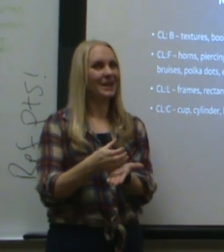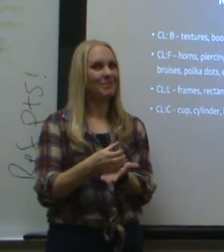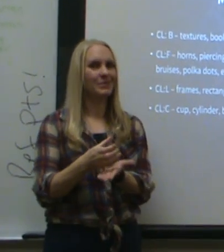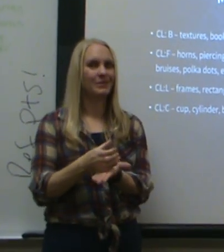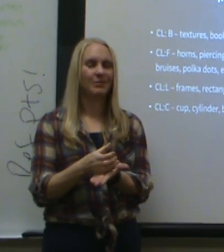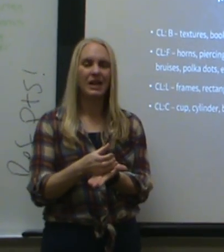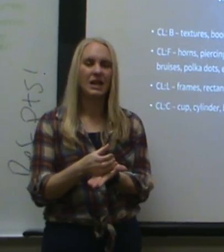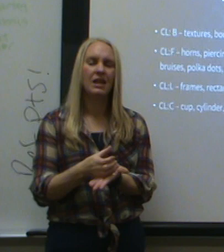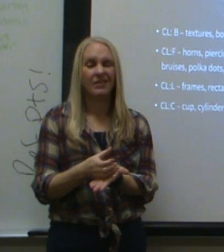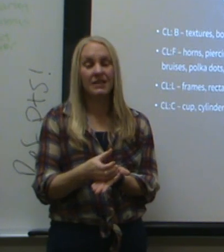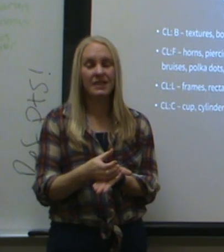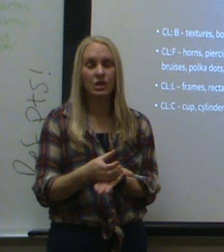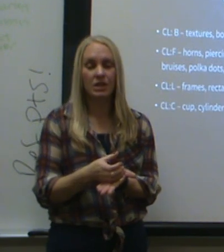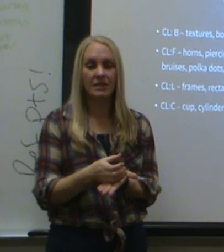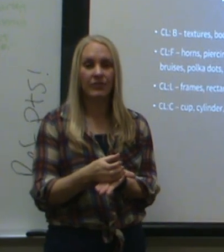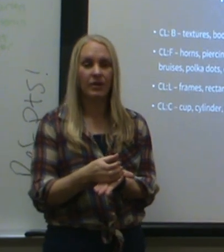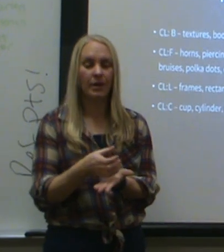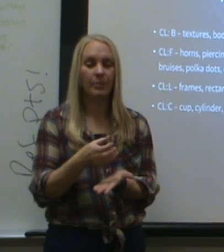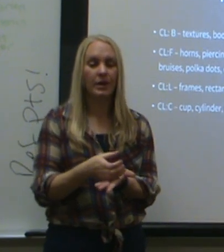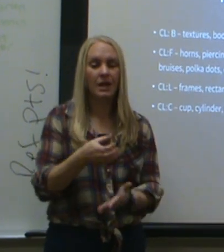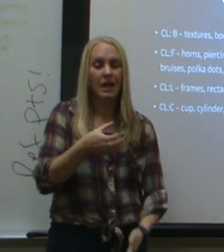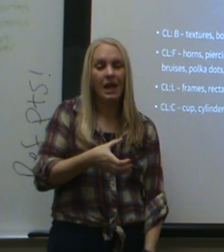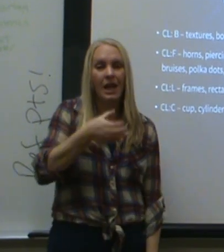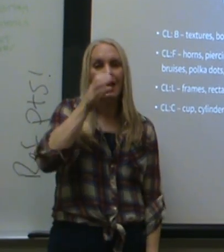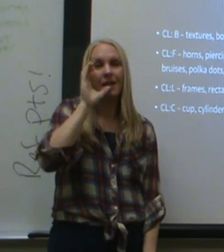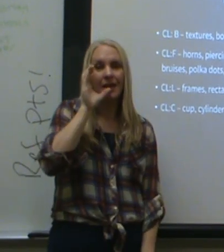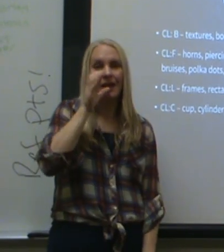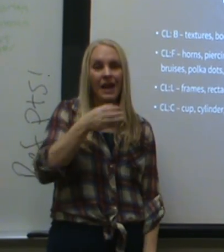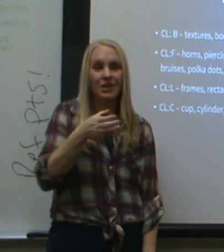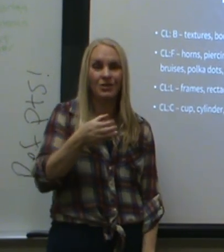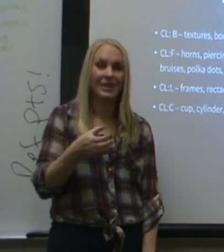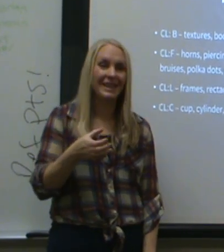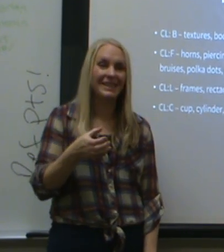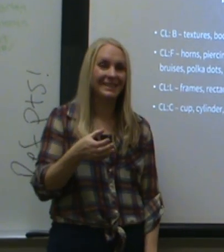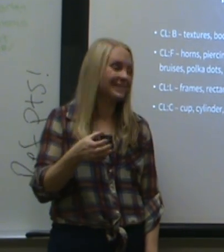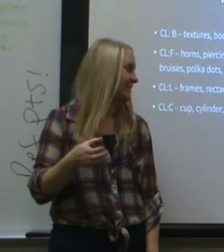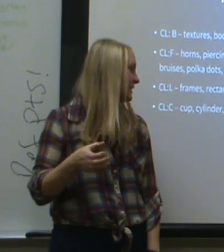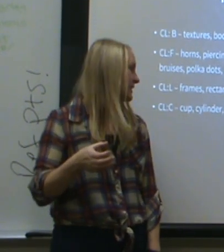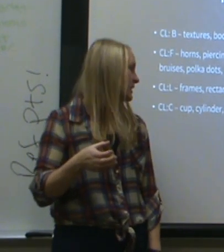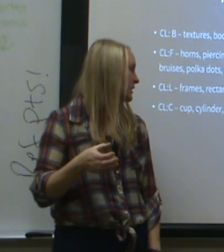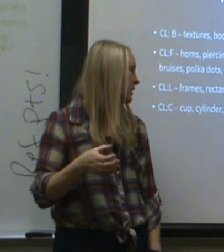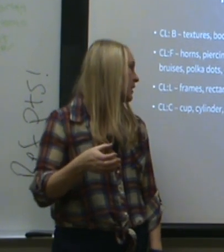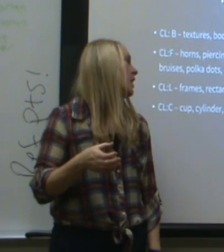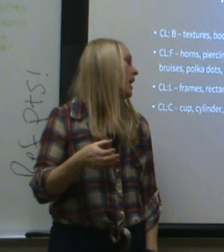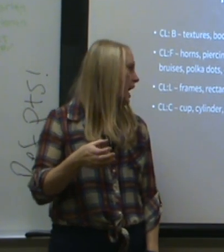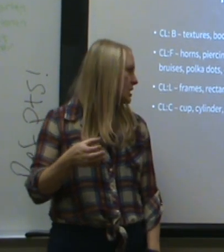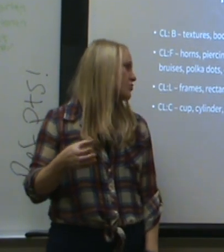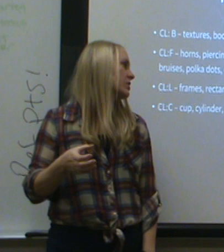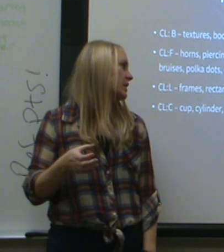Cup. Right? That is actually the sign for cup. And drink it. And drink it.